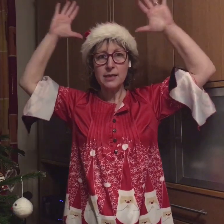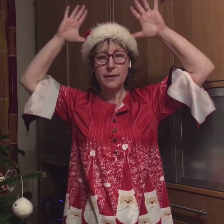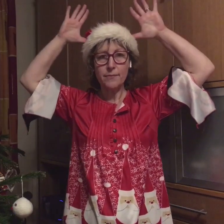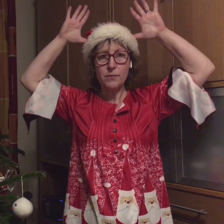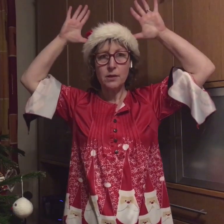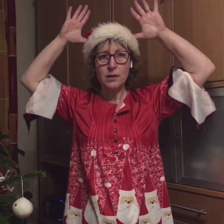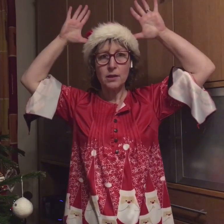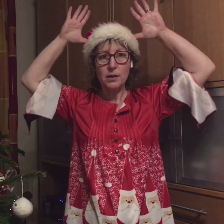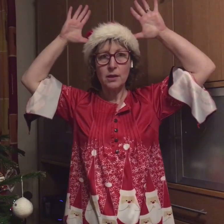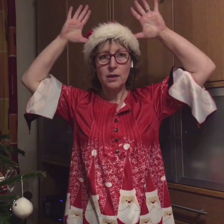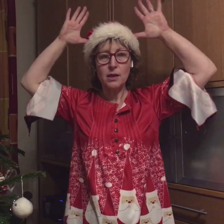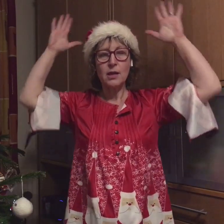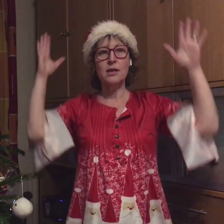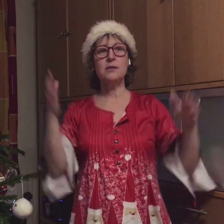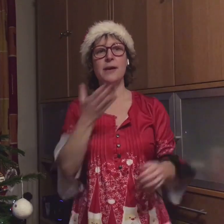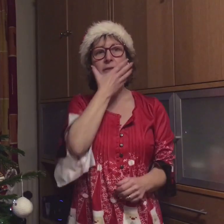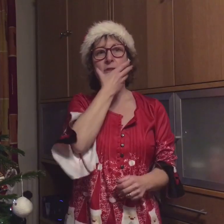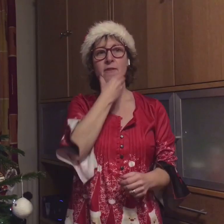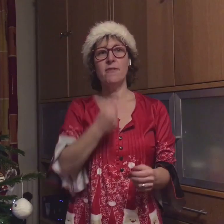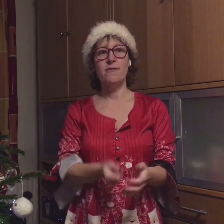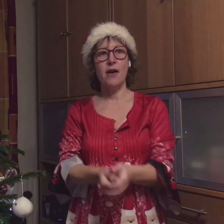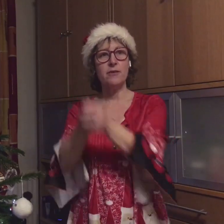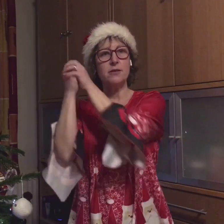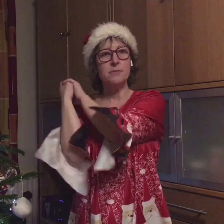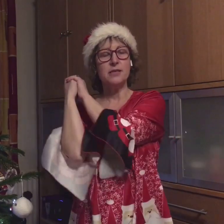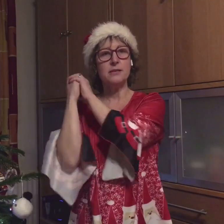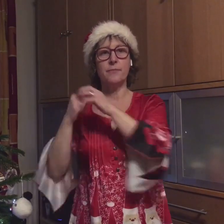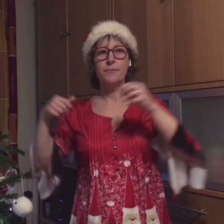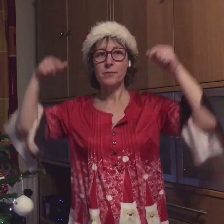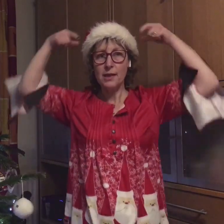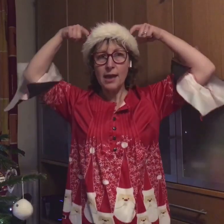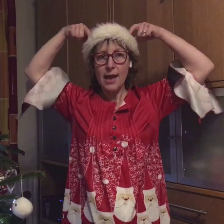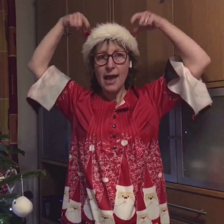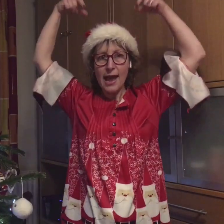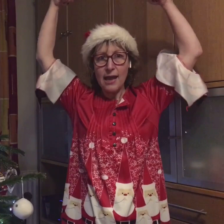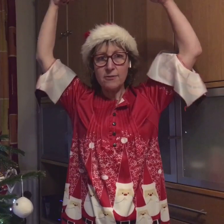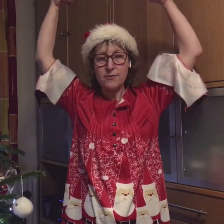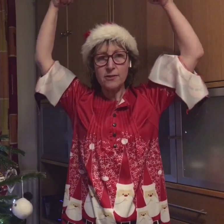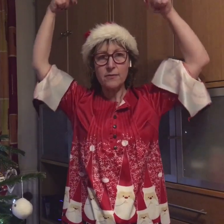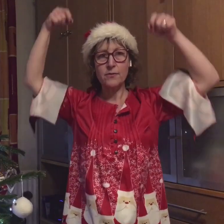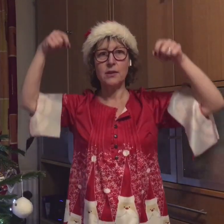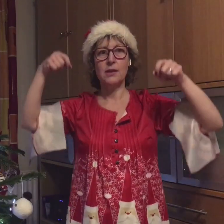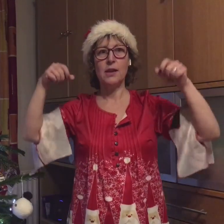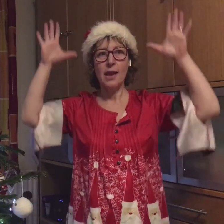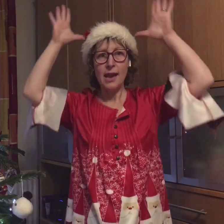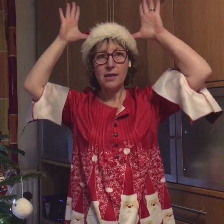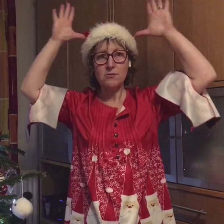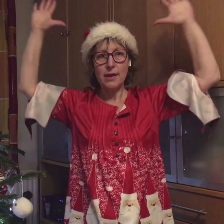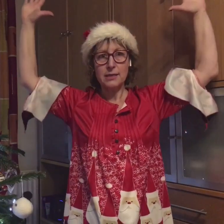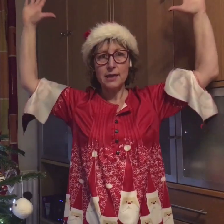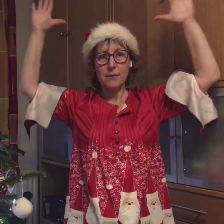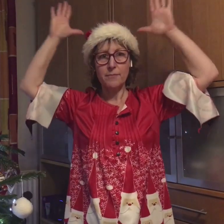Reindeer. So we have Father Christmas, elf, and reindeer.